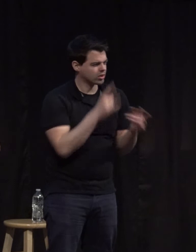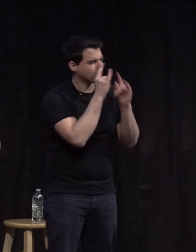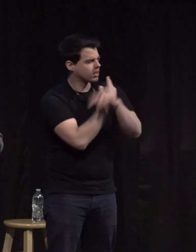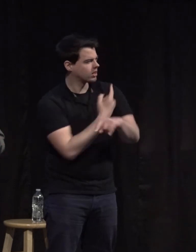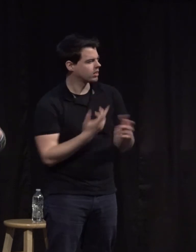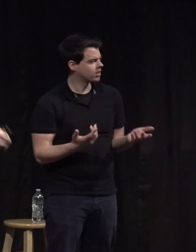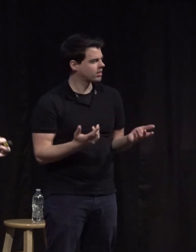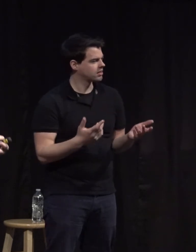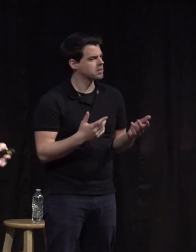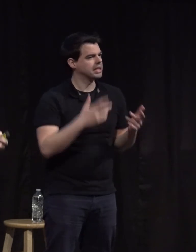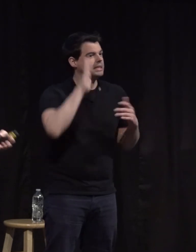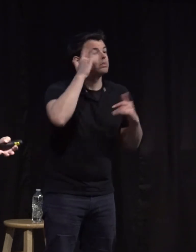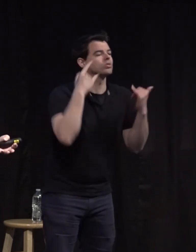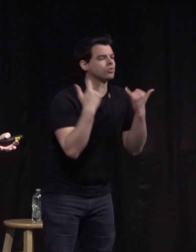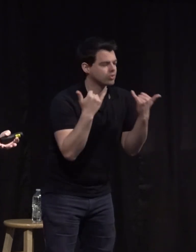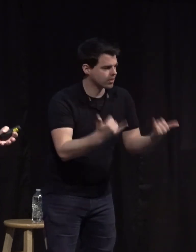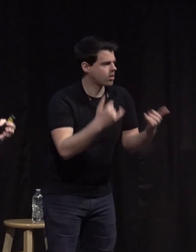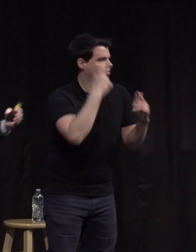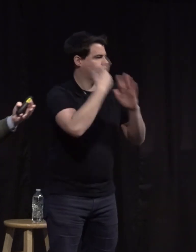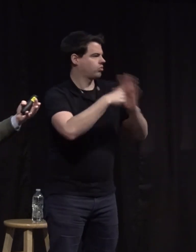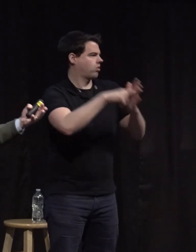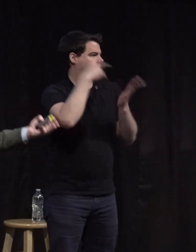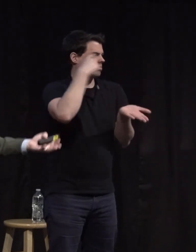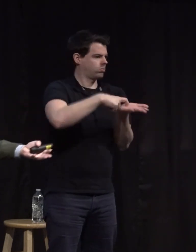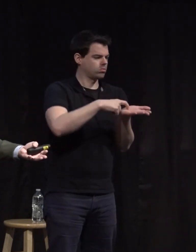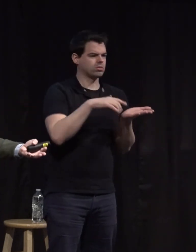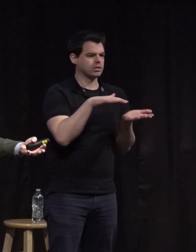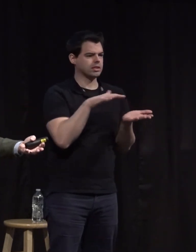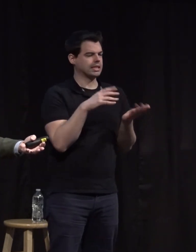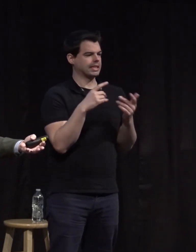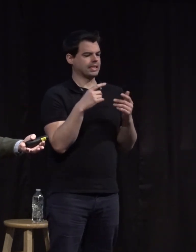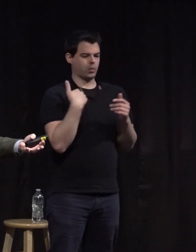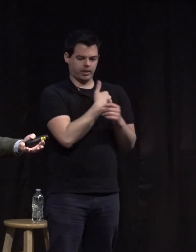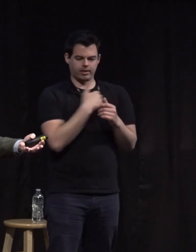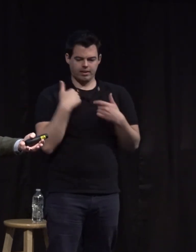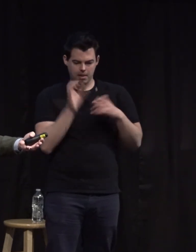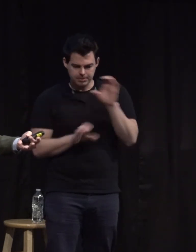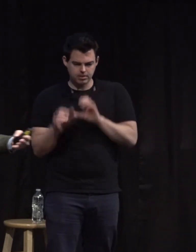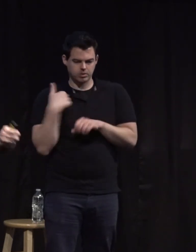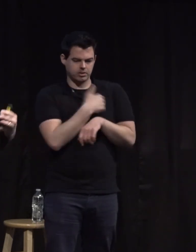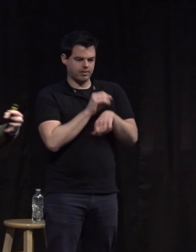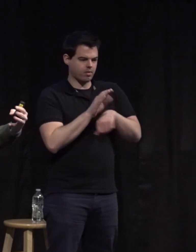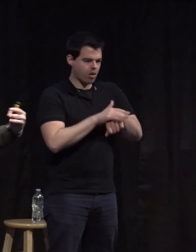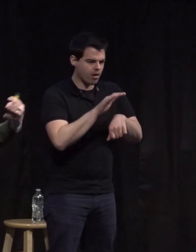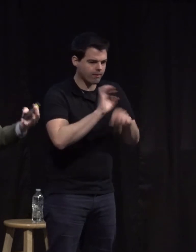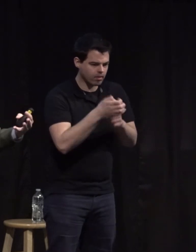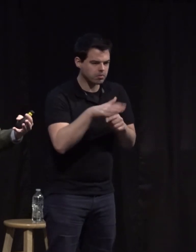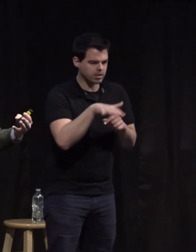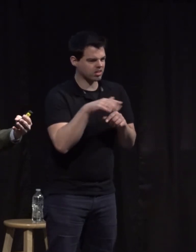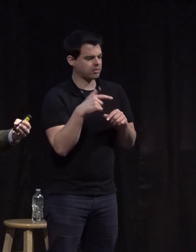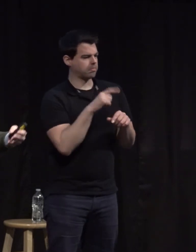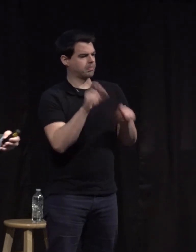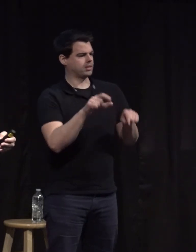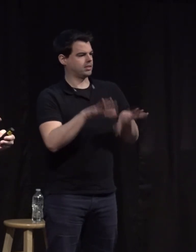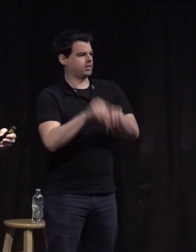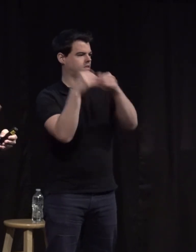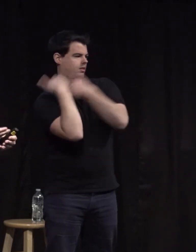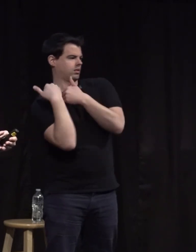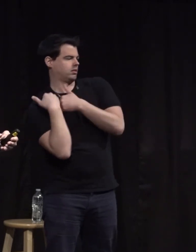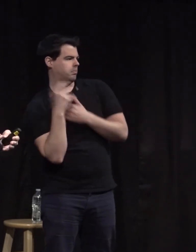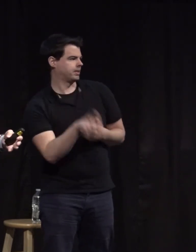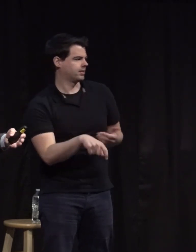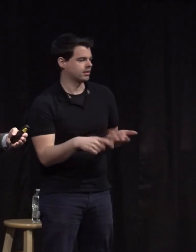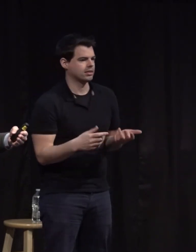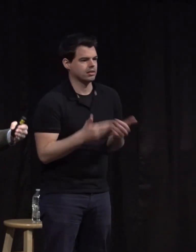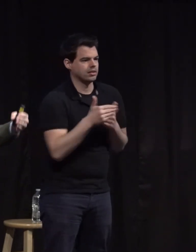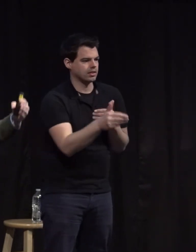that there's going to be a different way to live with chemicals in the environment. And we, all of us, have to be